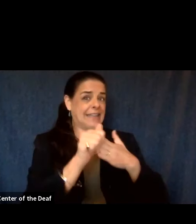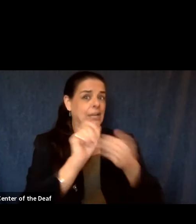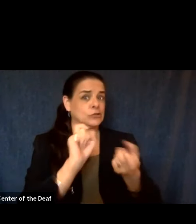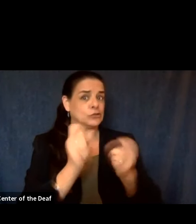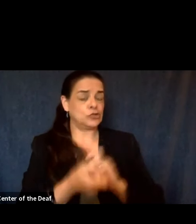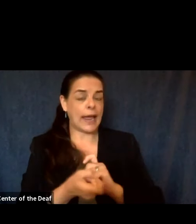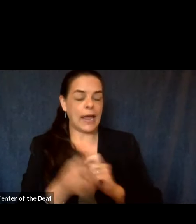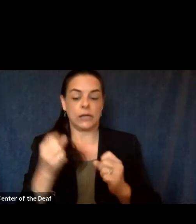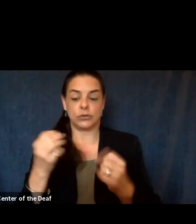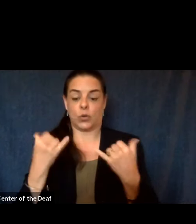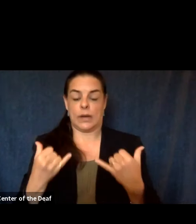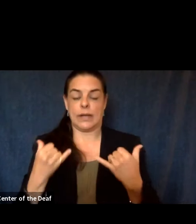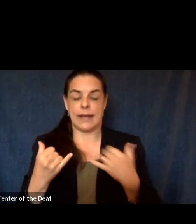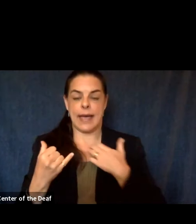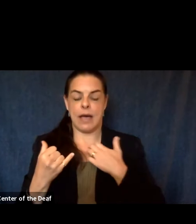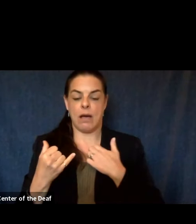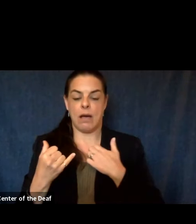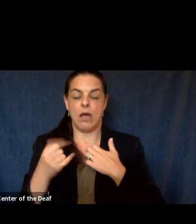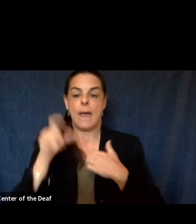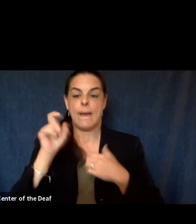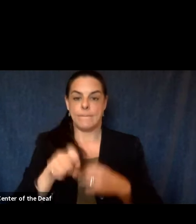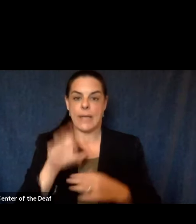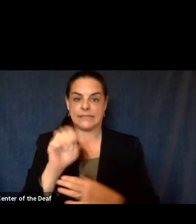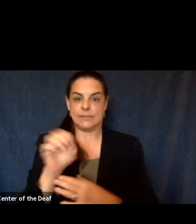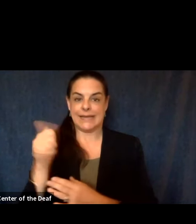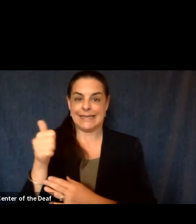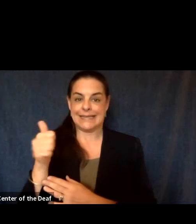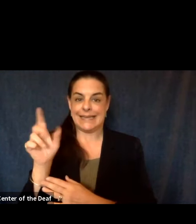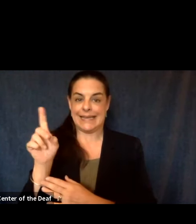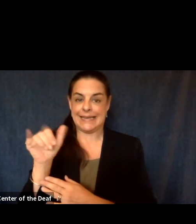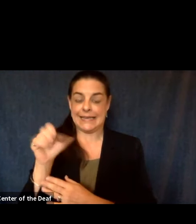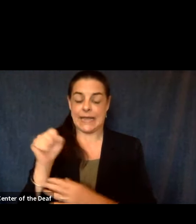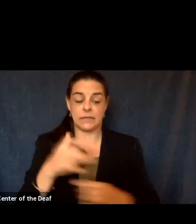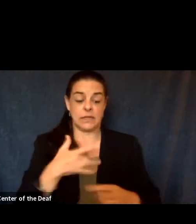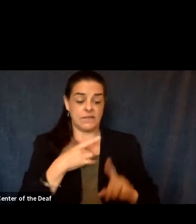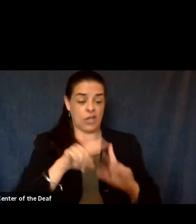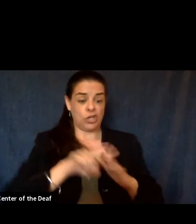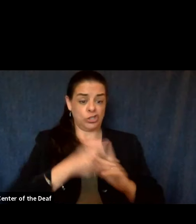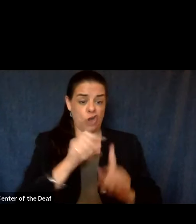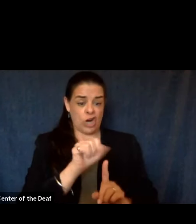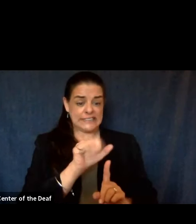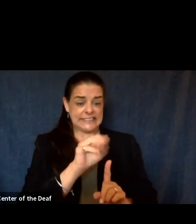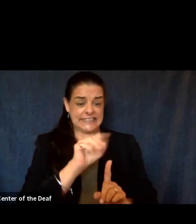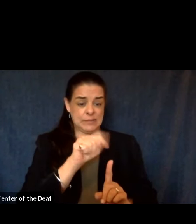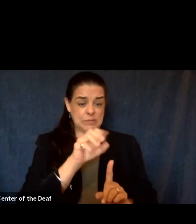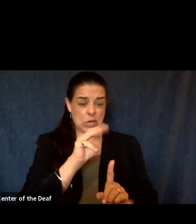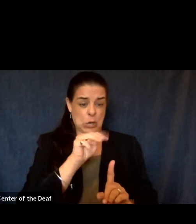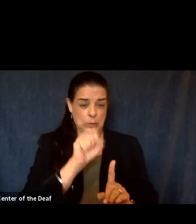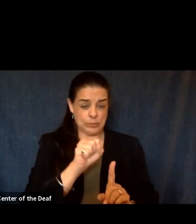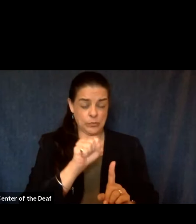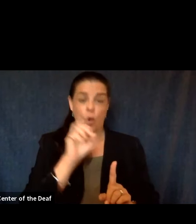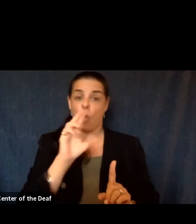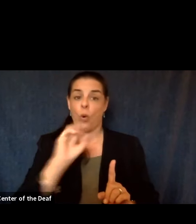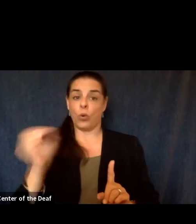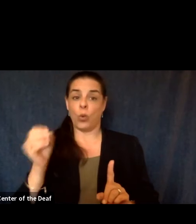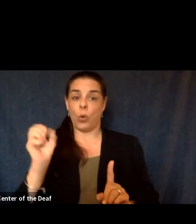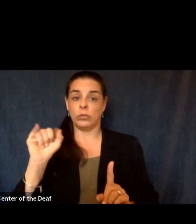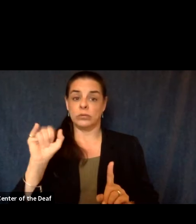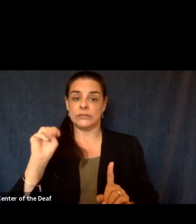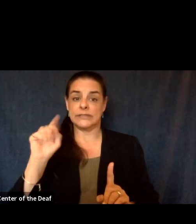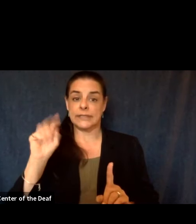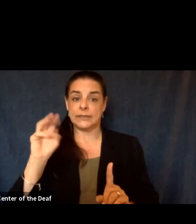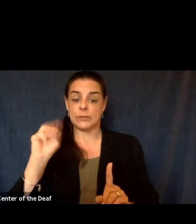it is now they have to have been 10 days from onset of symptoms, or if they don't have any symptoms from the date that